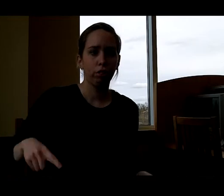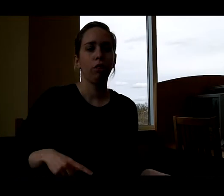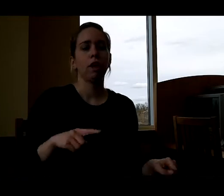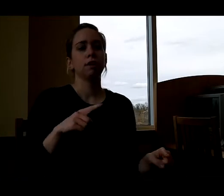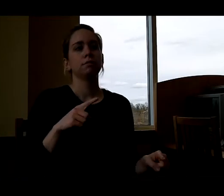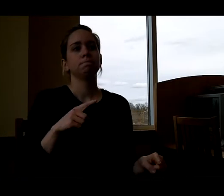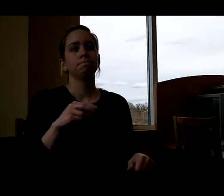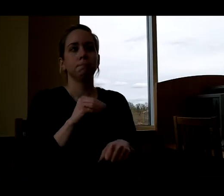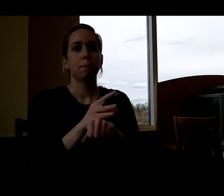about a few of those.